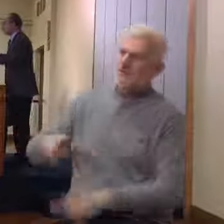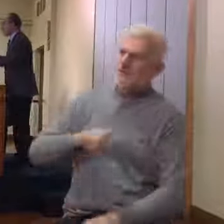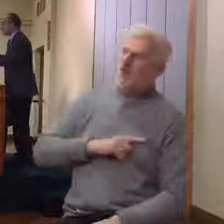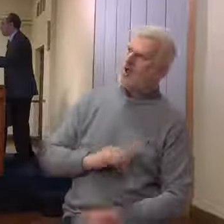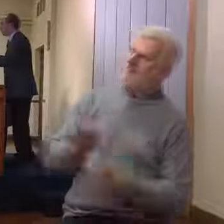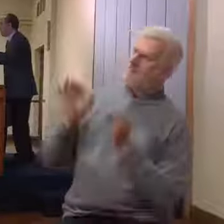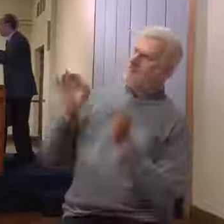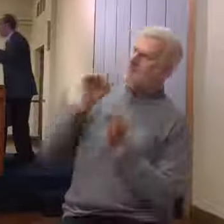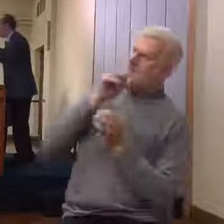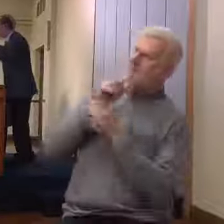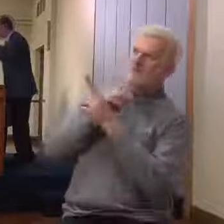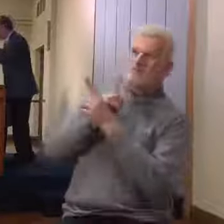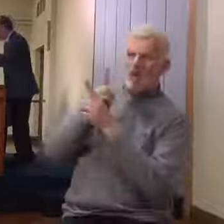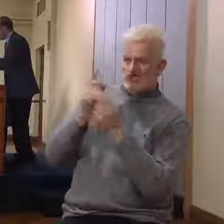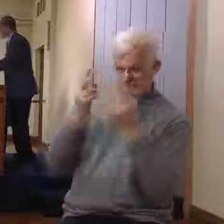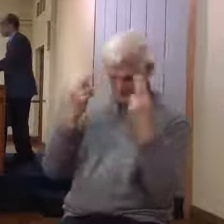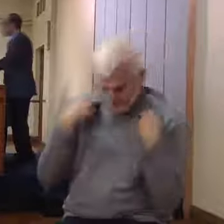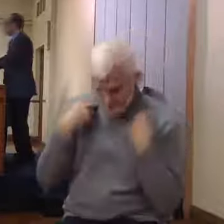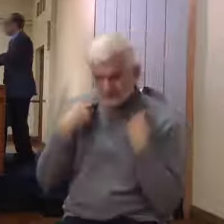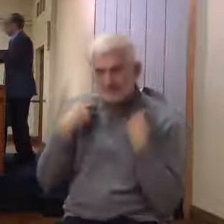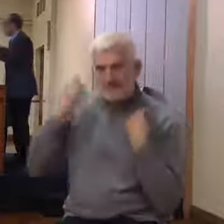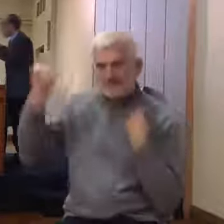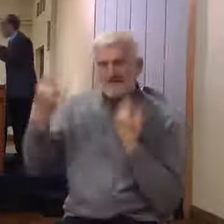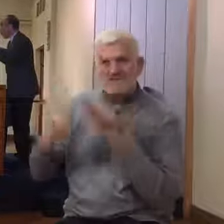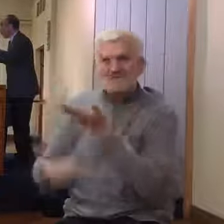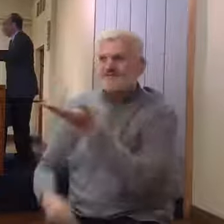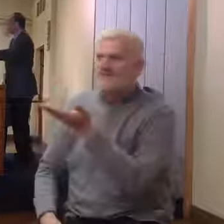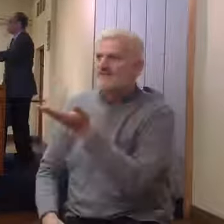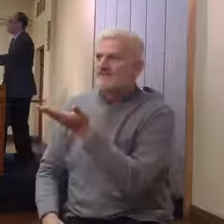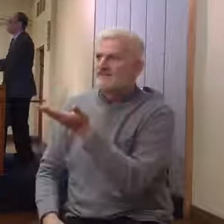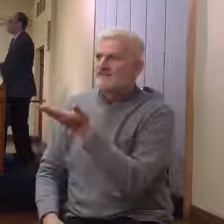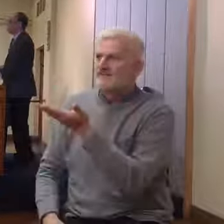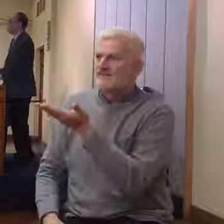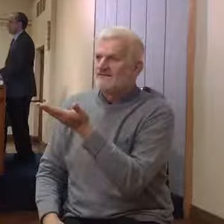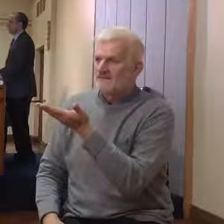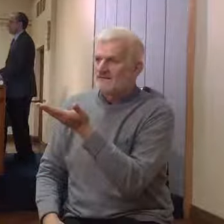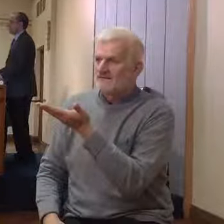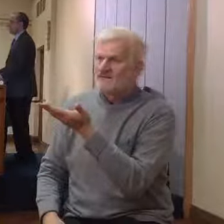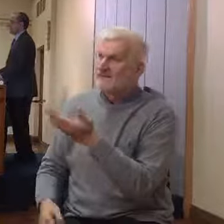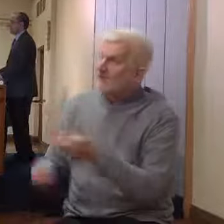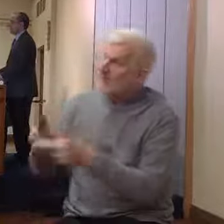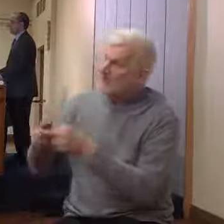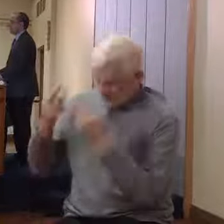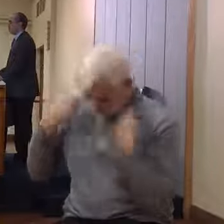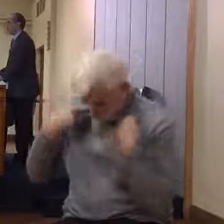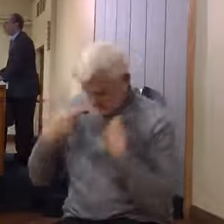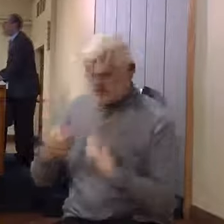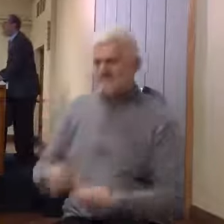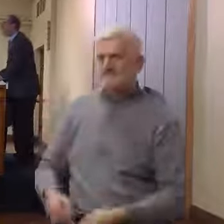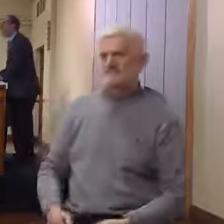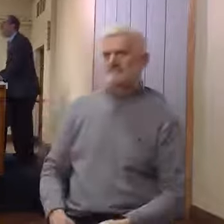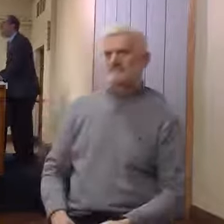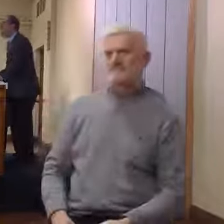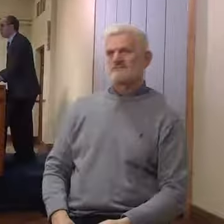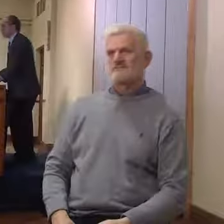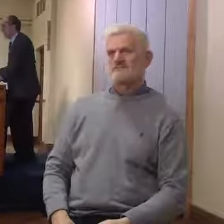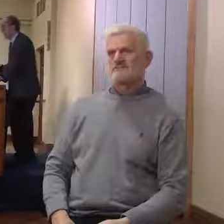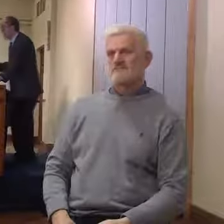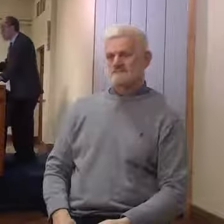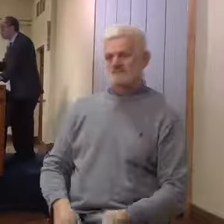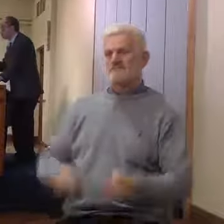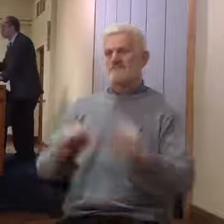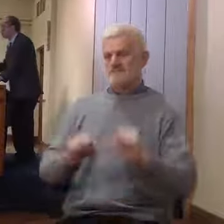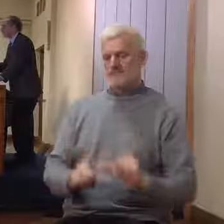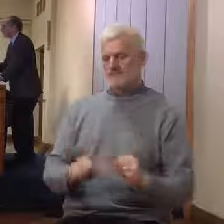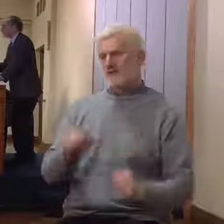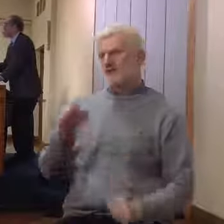he made himself to be submitted and to be obedient to his Father. Then you come to chapter 3,